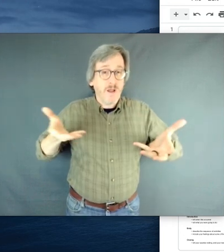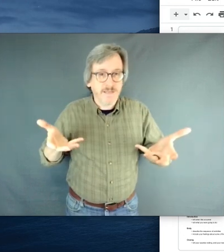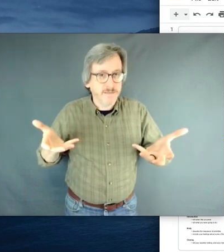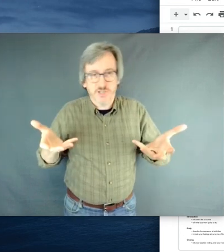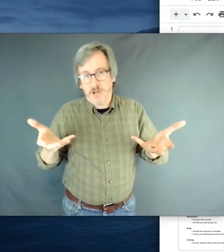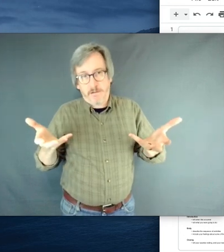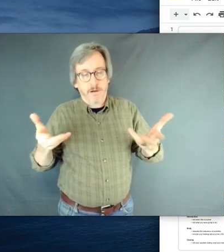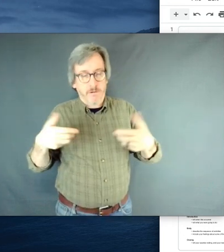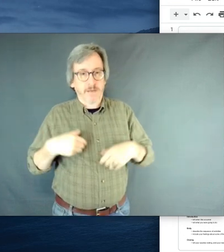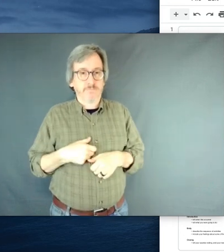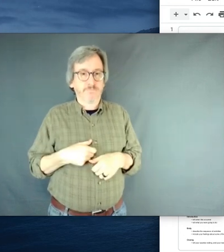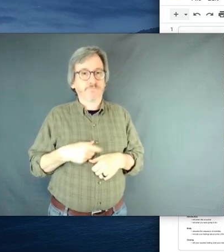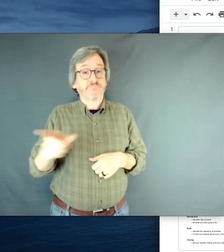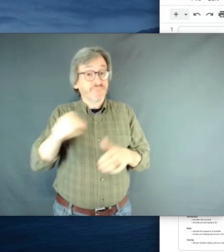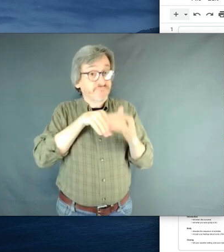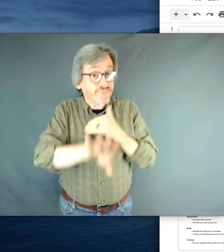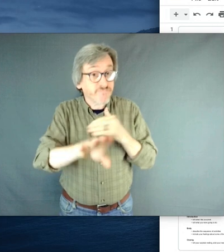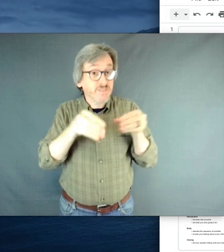what the generic, right?